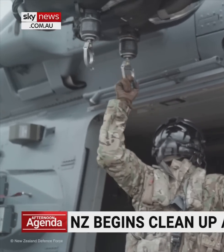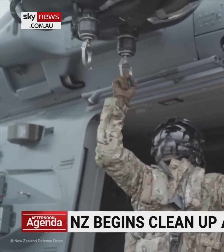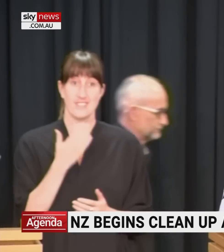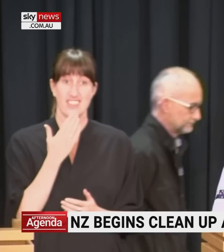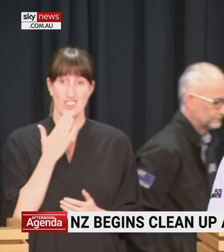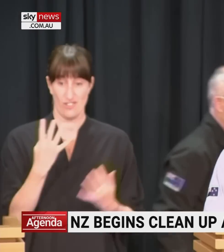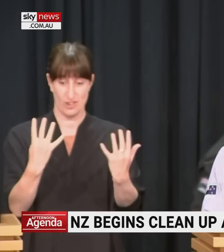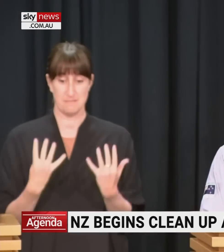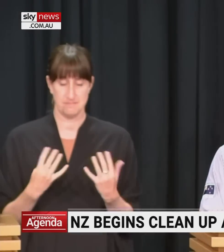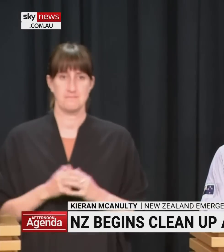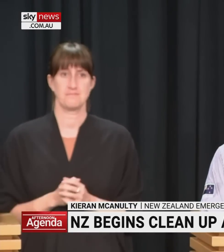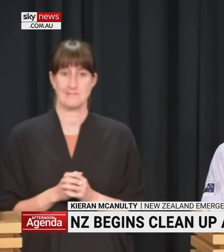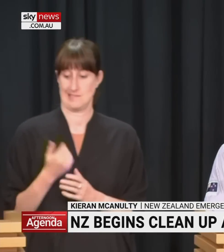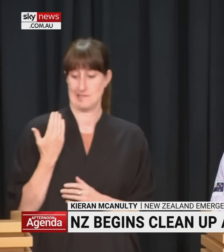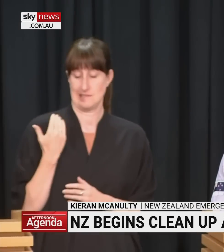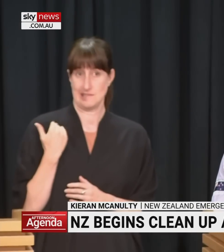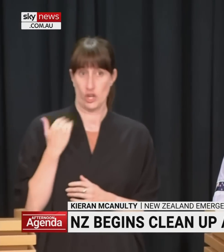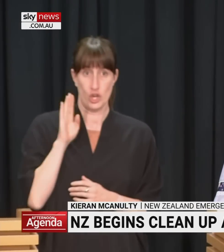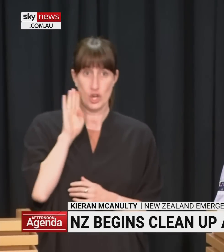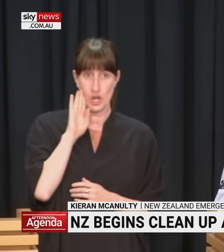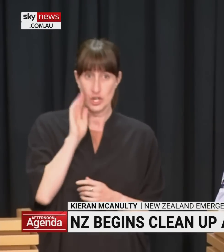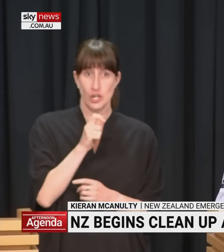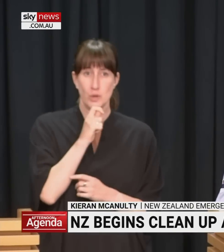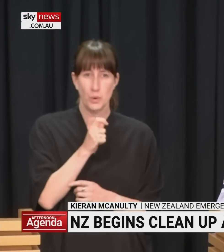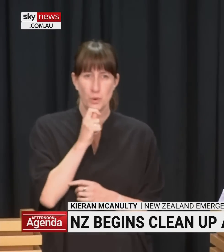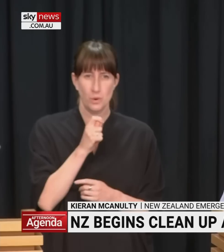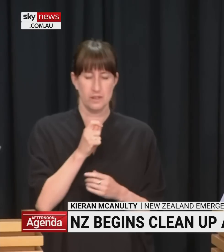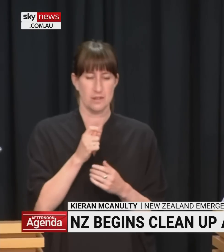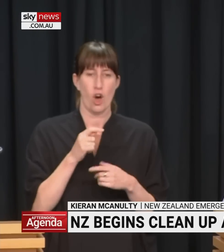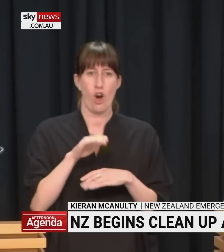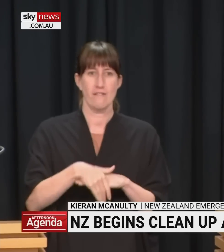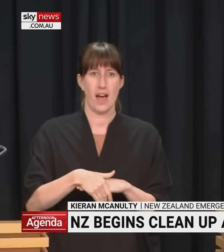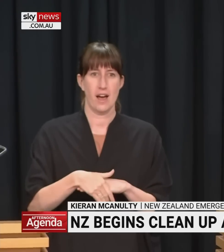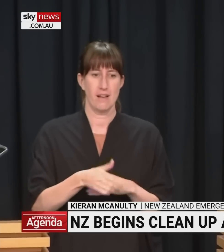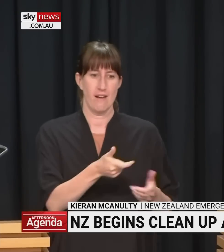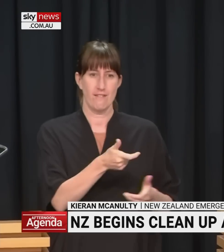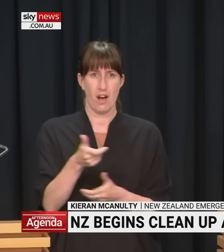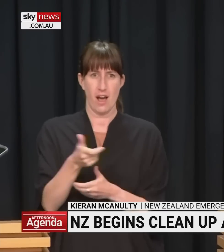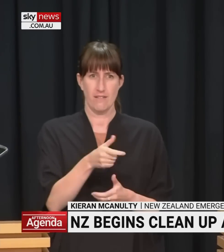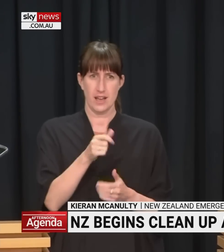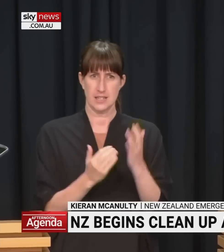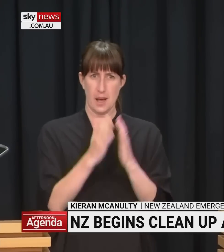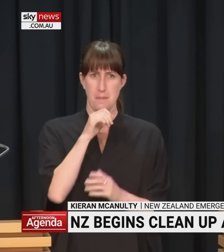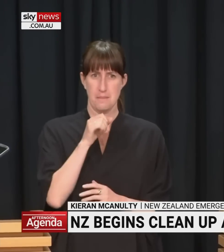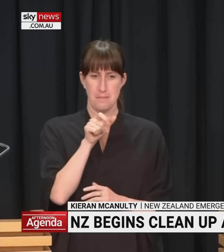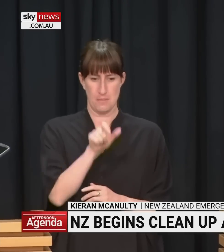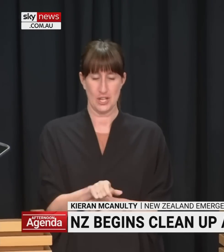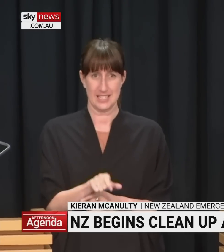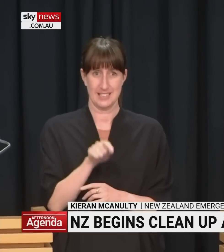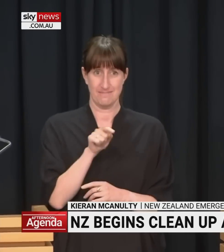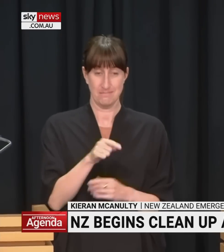Auckland. We've just received news that in the search for the missing firefighter that a body has been located, yet